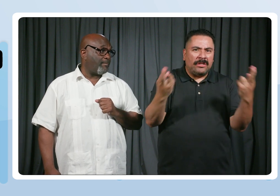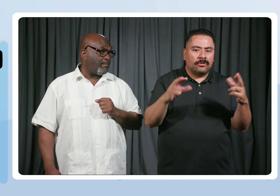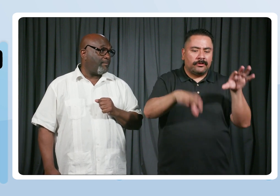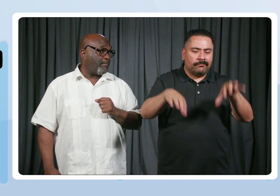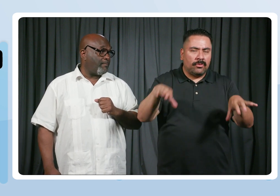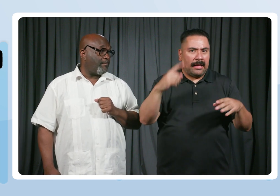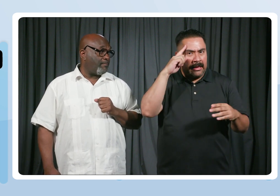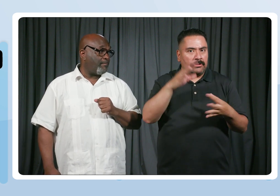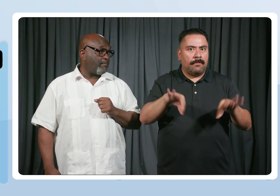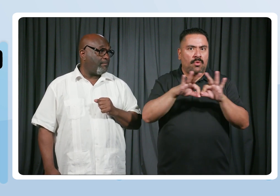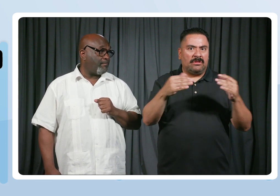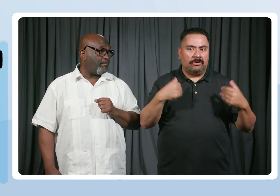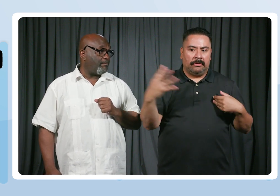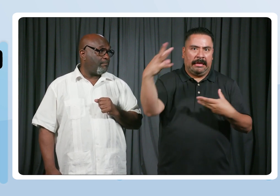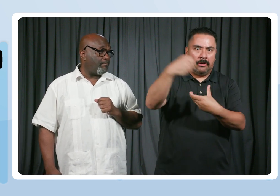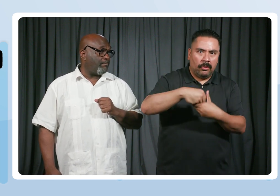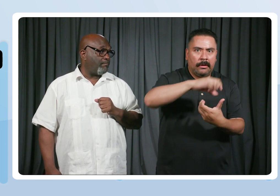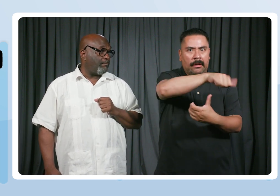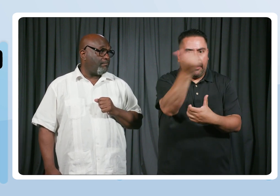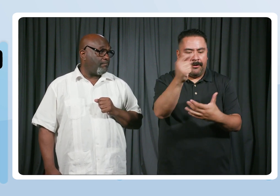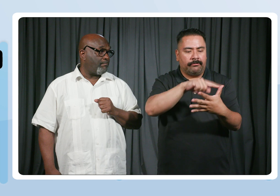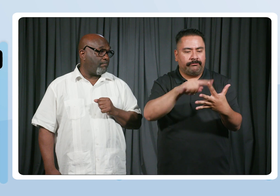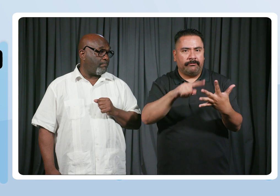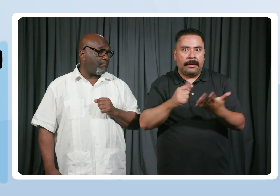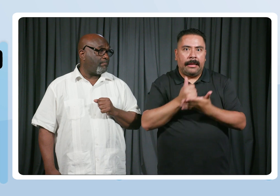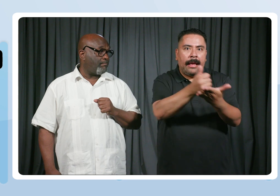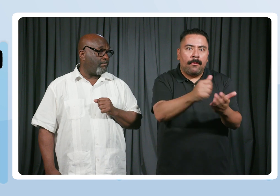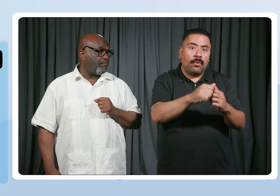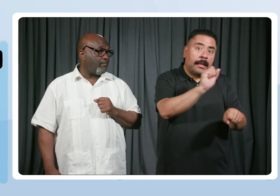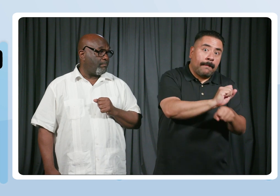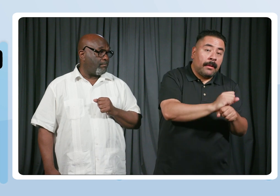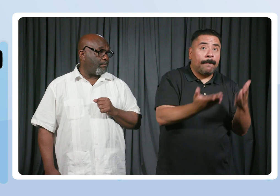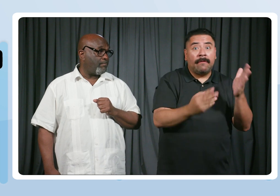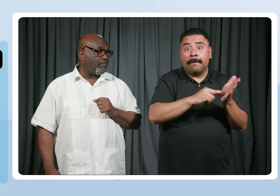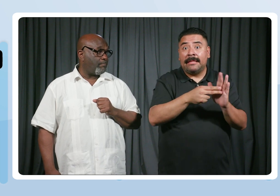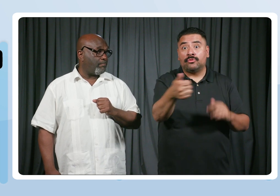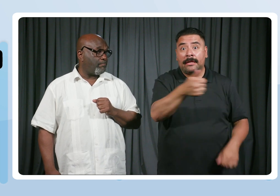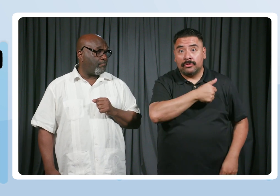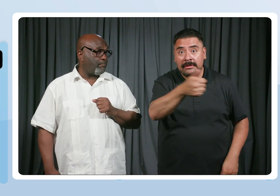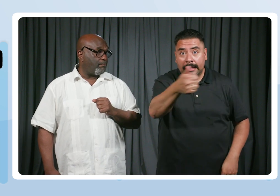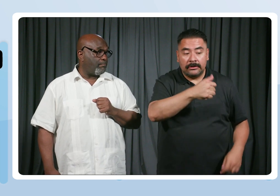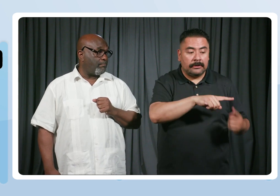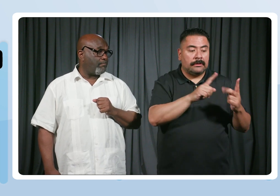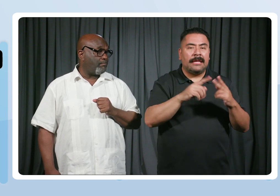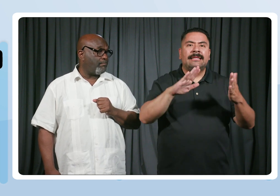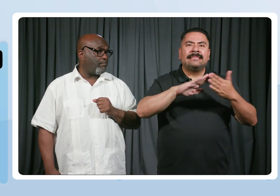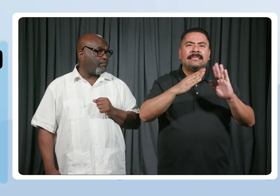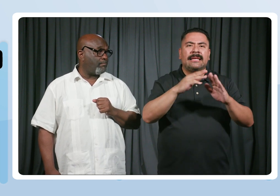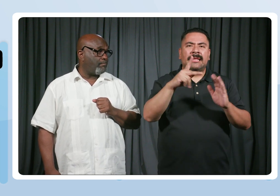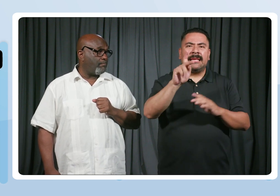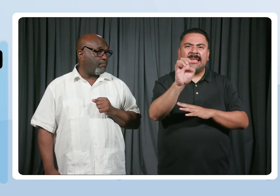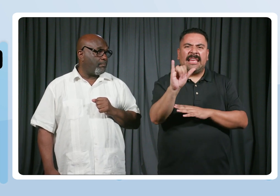to layer that event with other things that could help them with employment, whether it was transportation. We had City Key there so they could have an